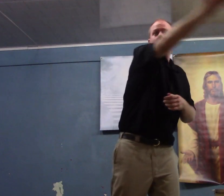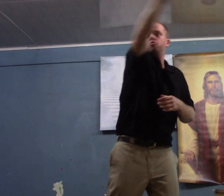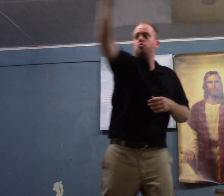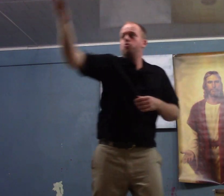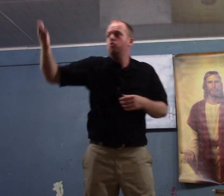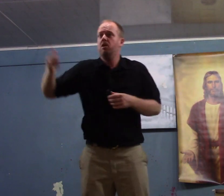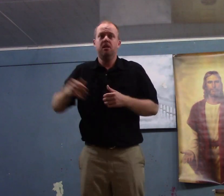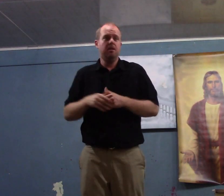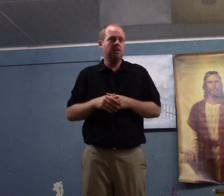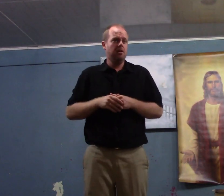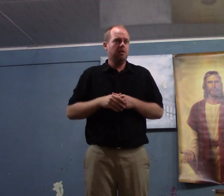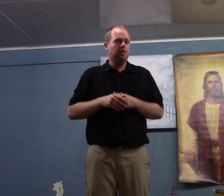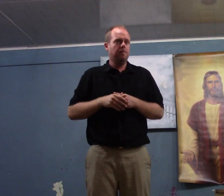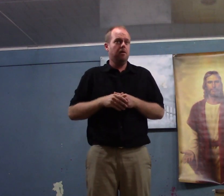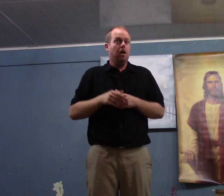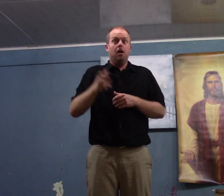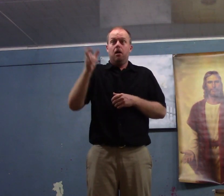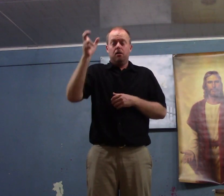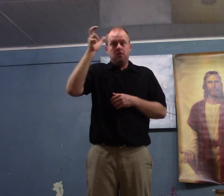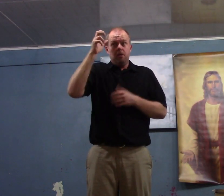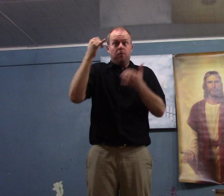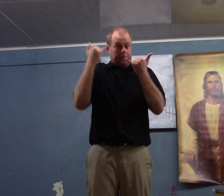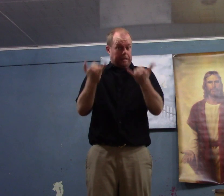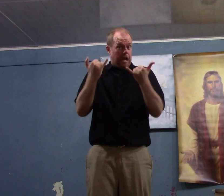All of the hearing out there, I love you.